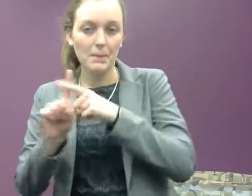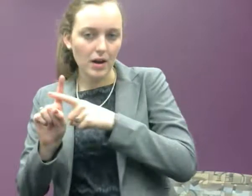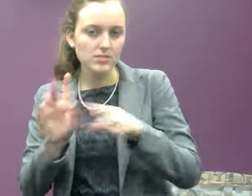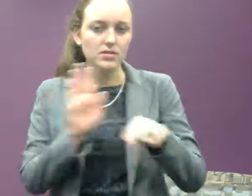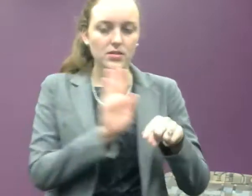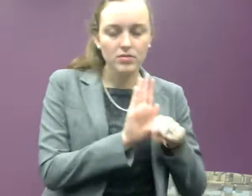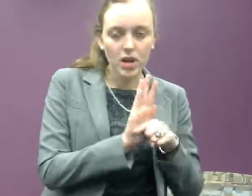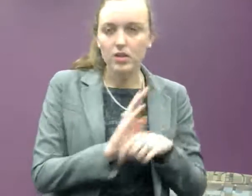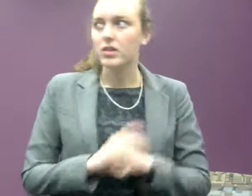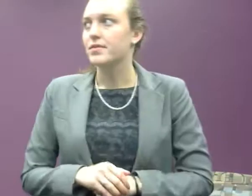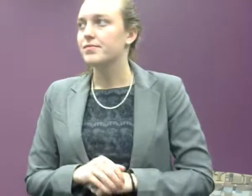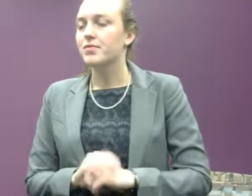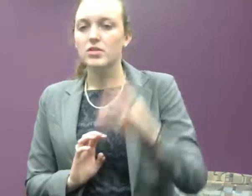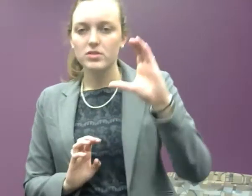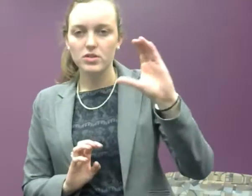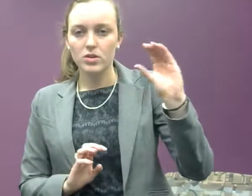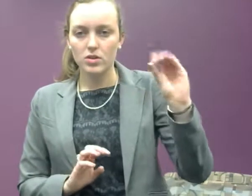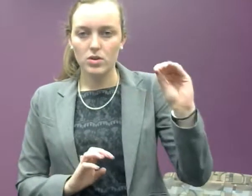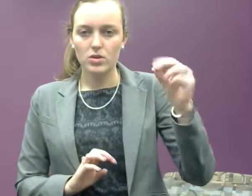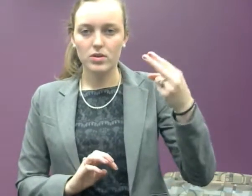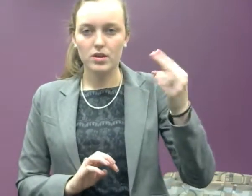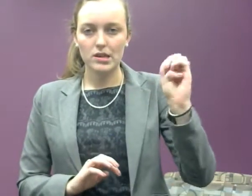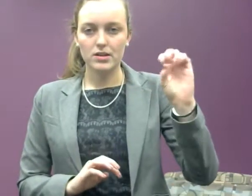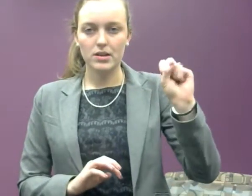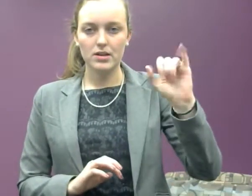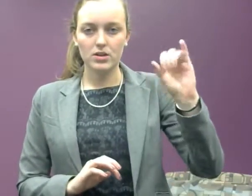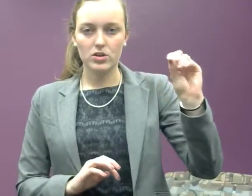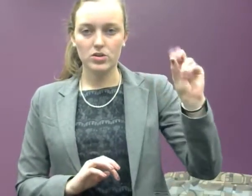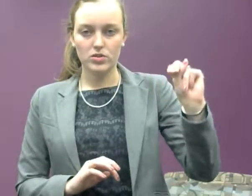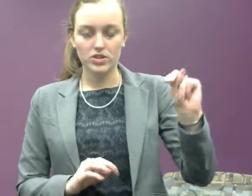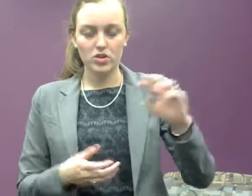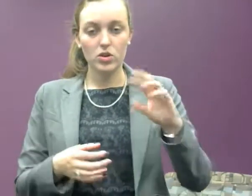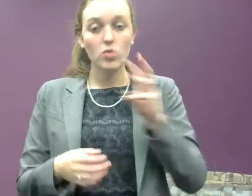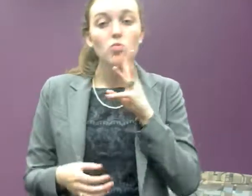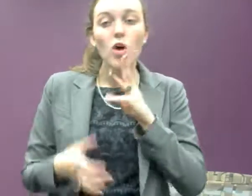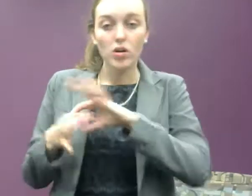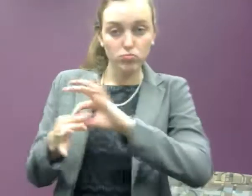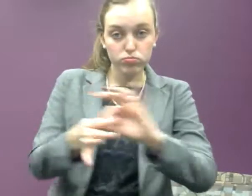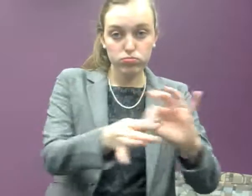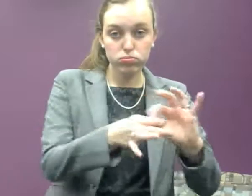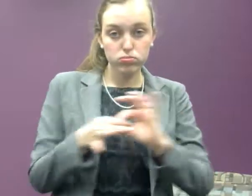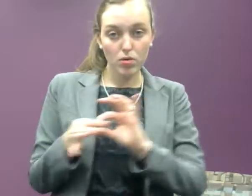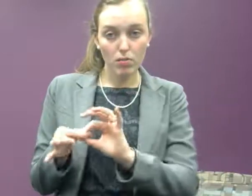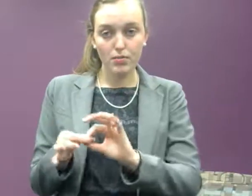capillarity. Now, sometimes when you go to the doctor's office and they need a drop of blood, they'll prick